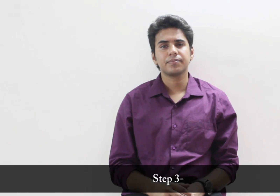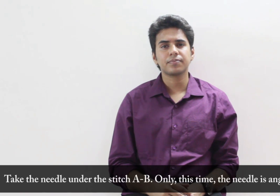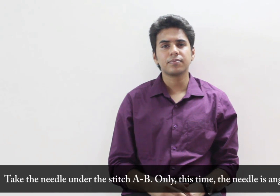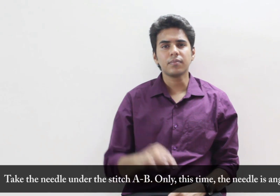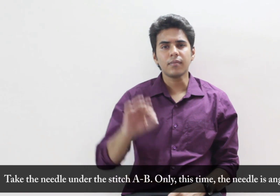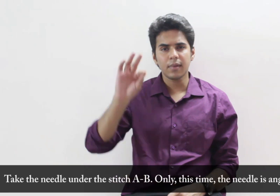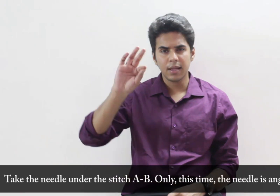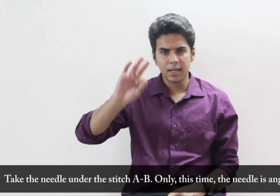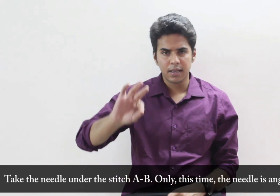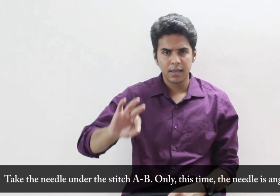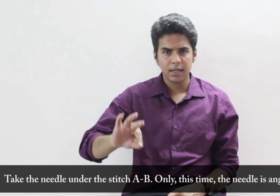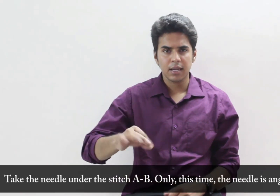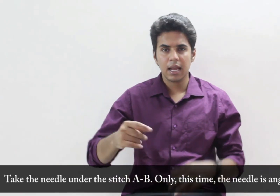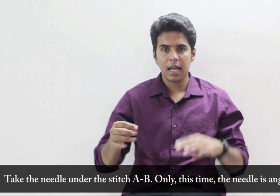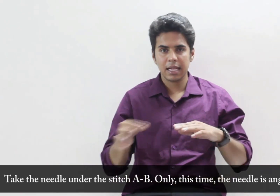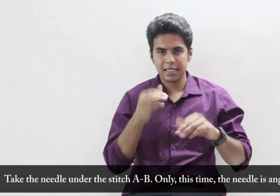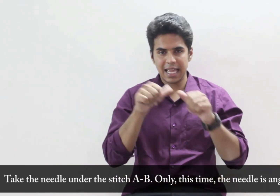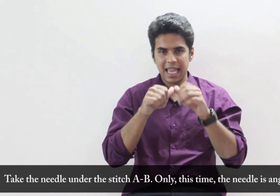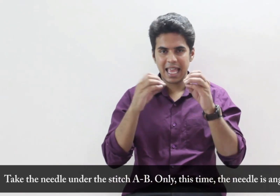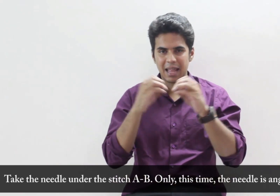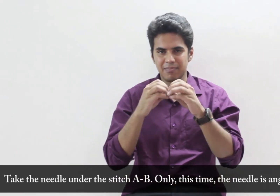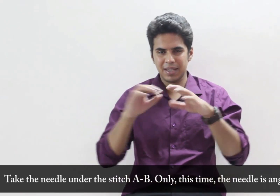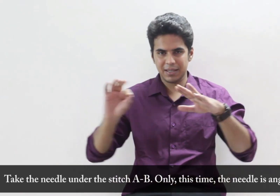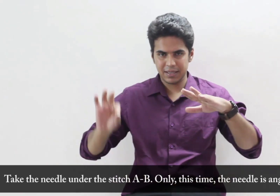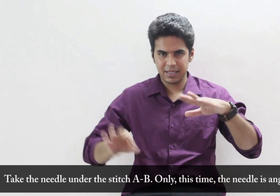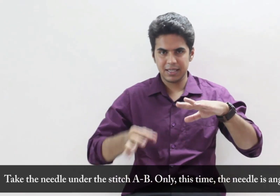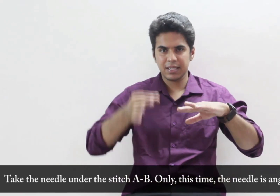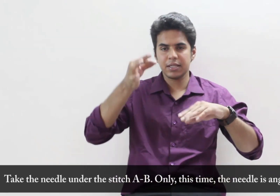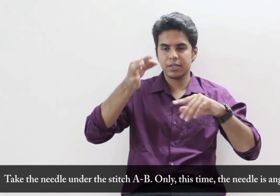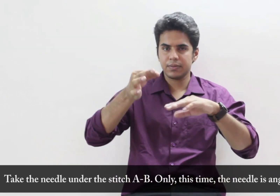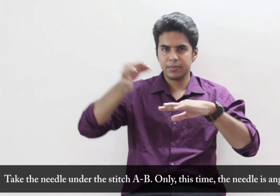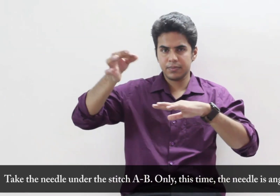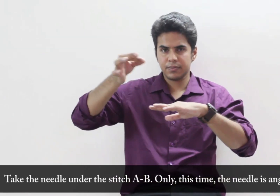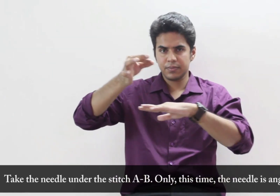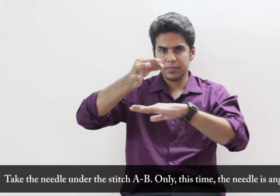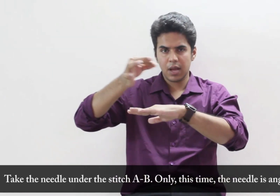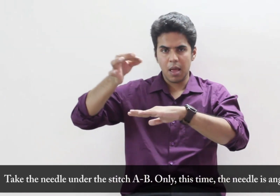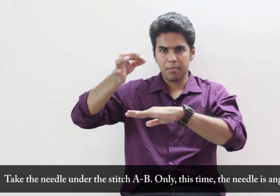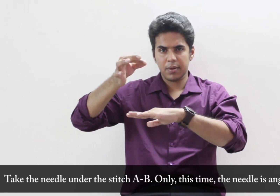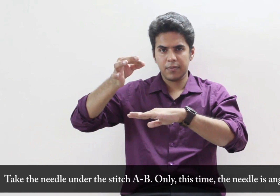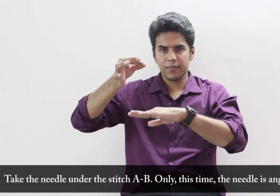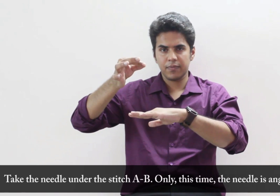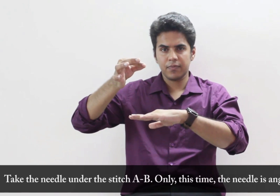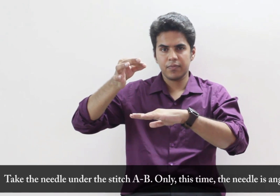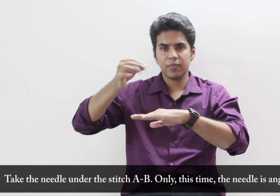Take the needle under the stitch A and B, only this time the needle is angled below or